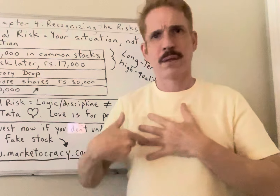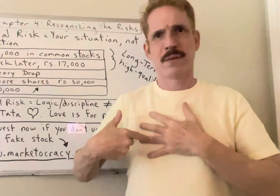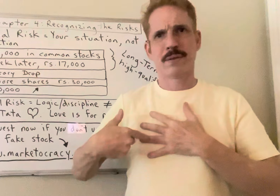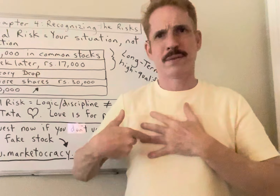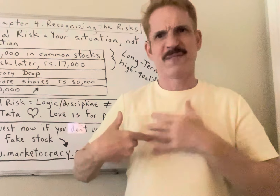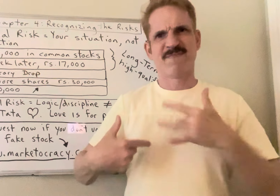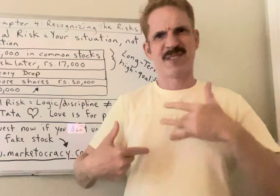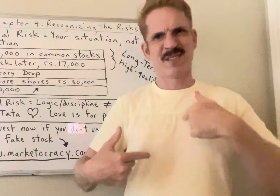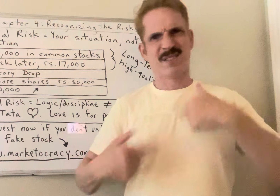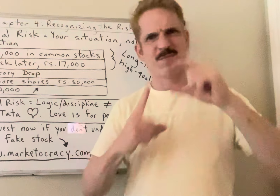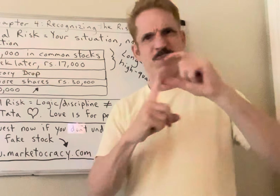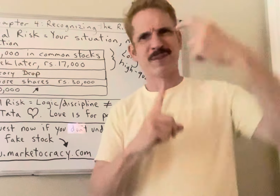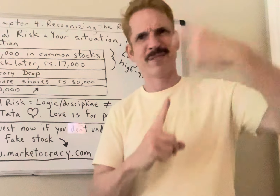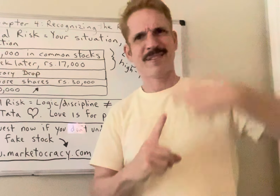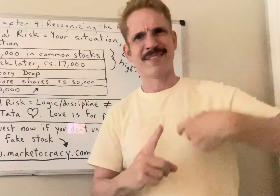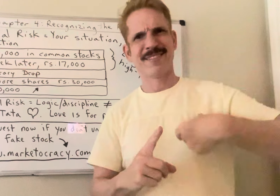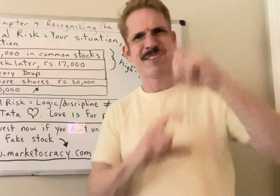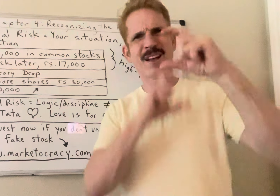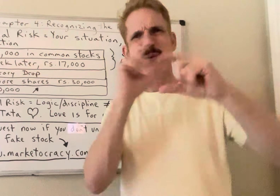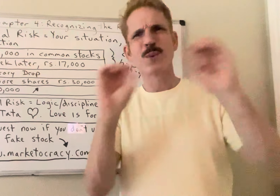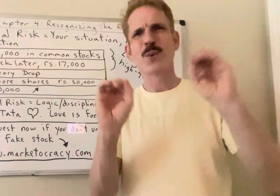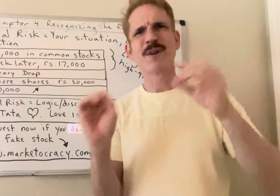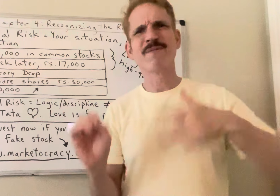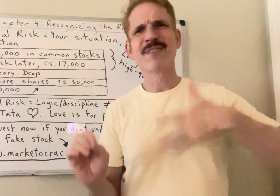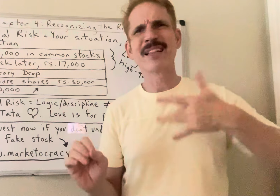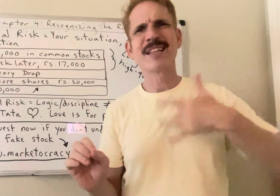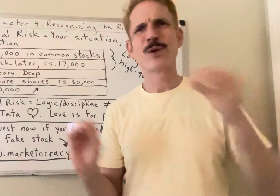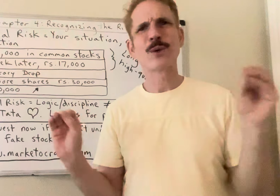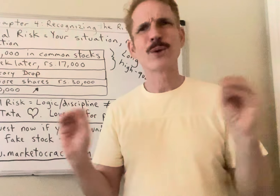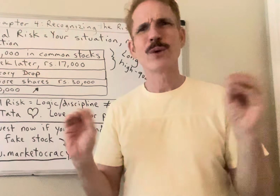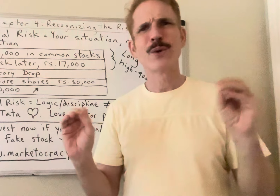otherwise they didn't have a first name. But he said,